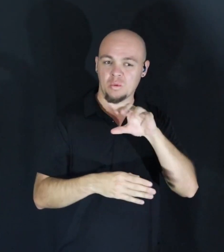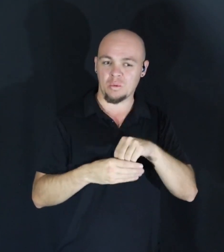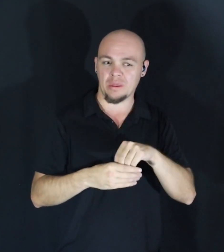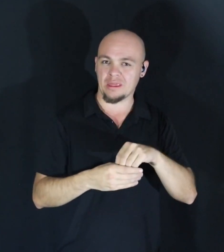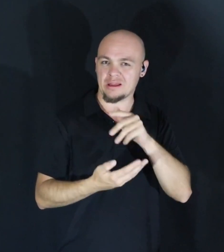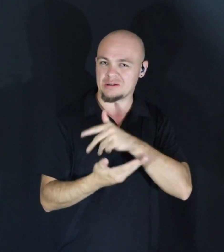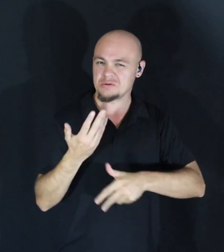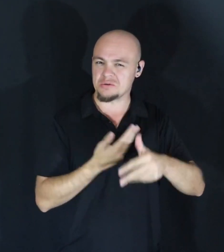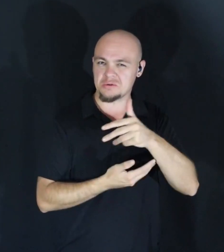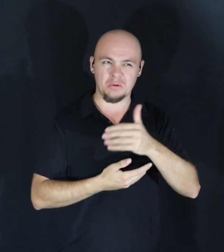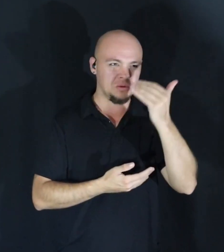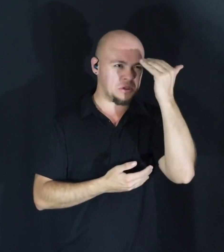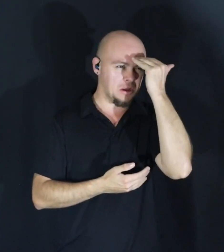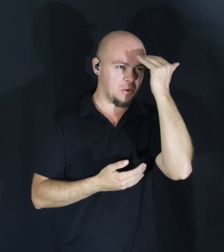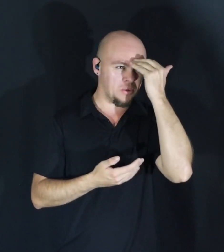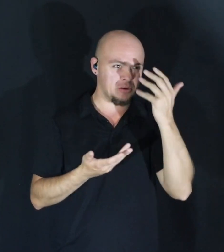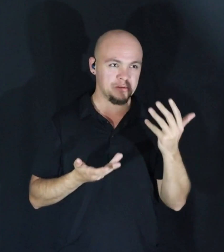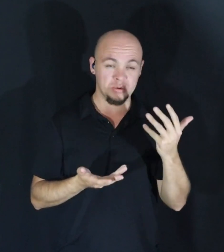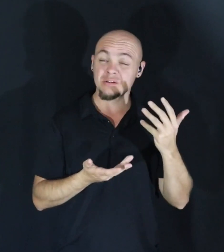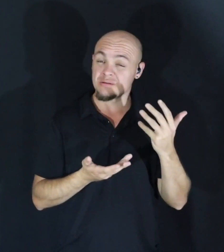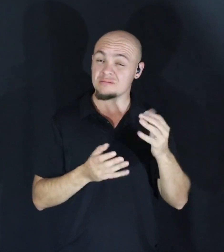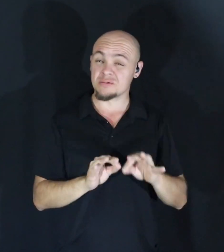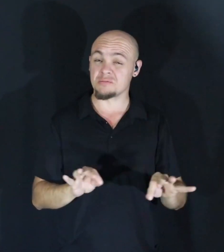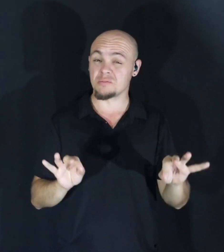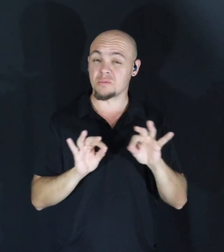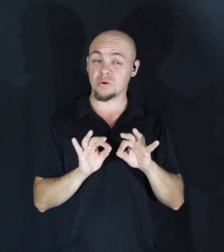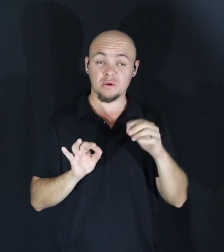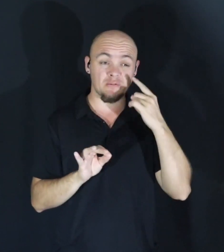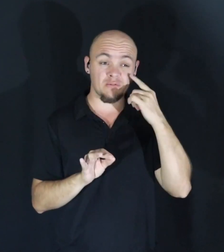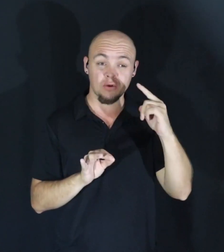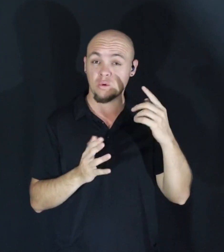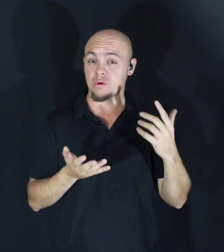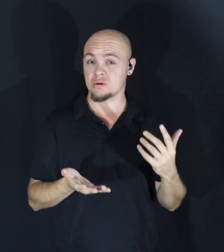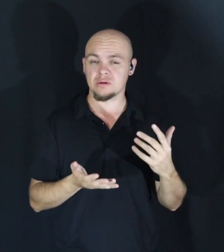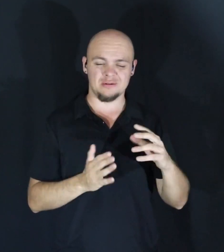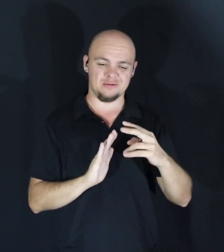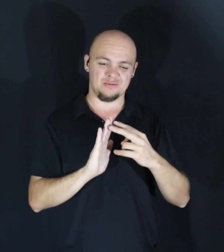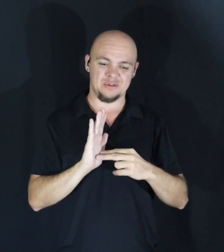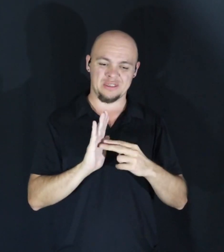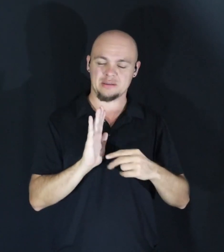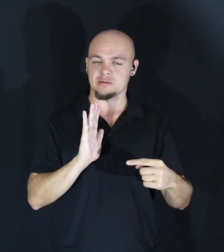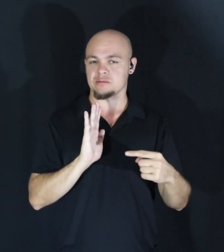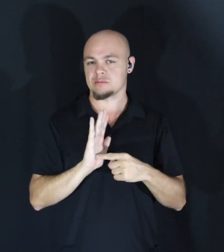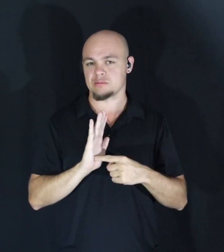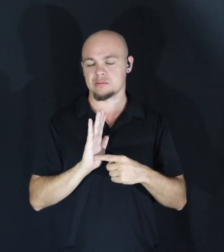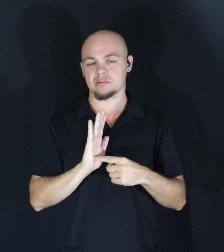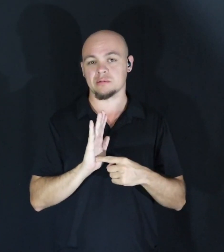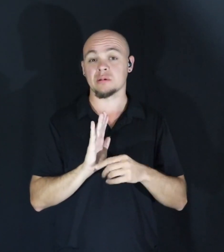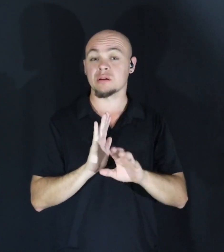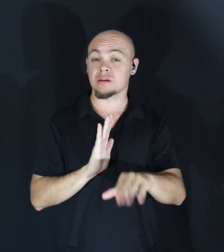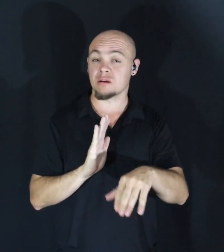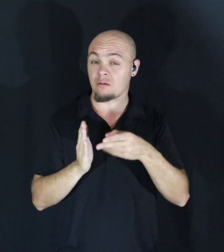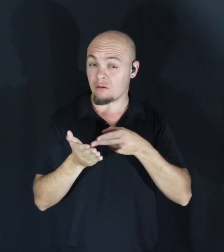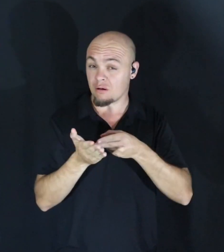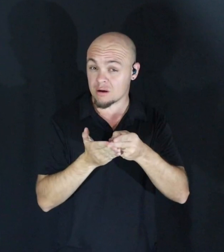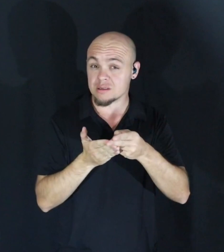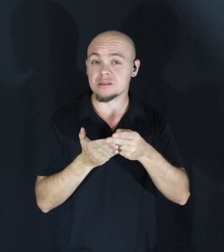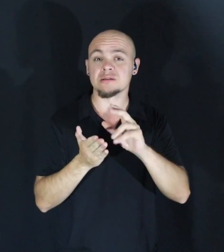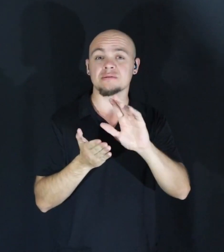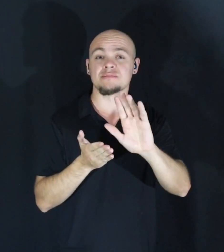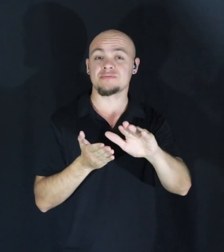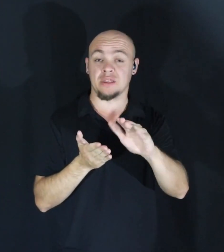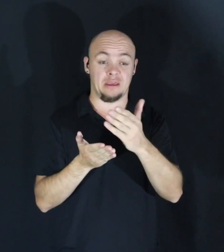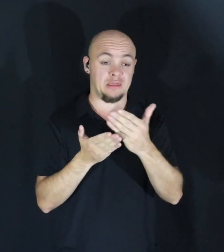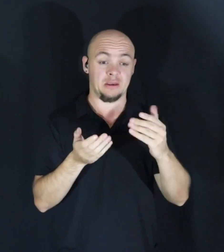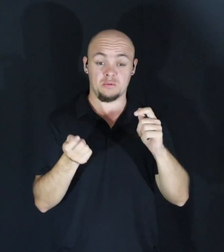social consciousness, which is in large part dictated by what we read? The truth is, nothing will ever